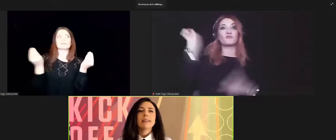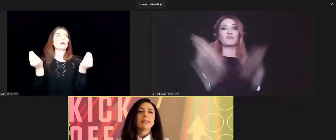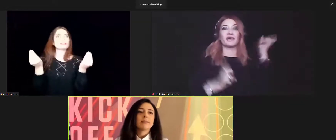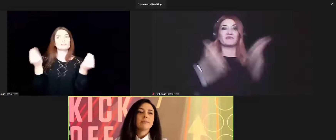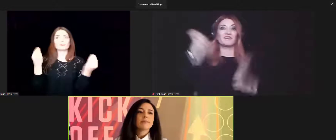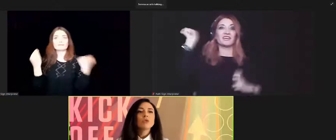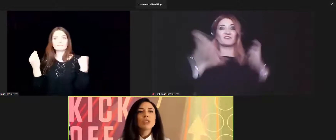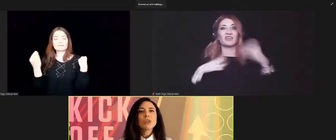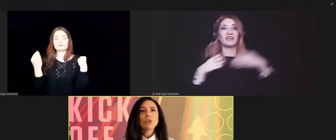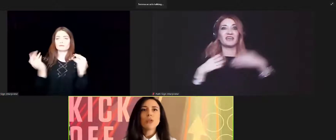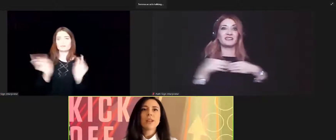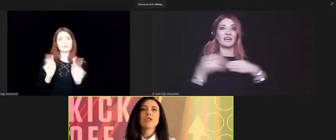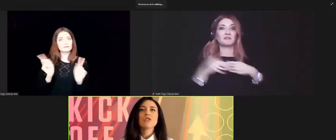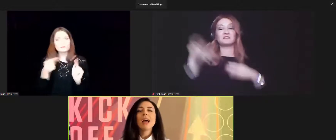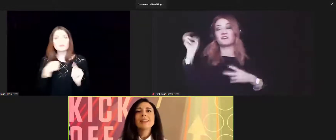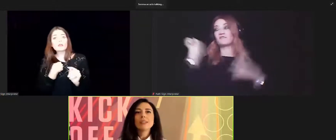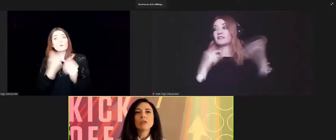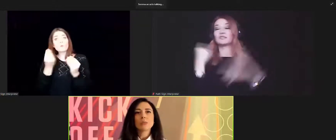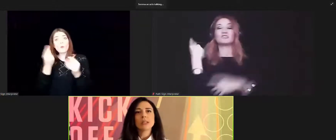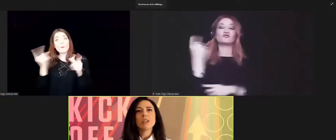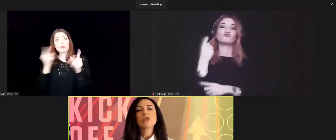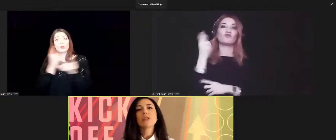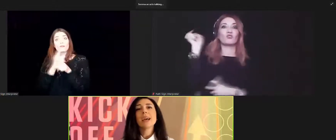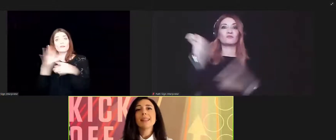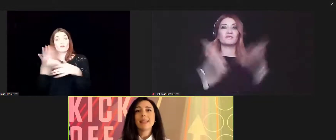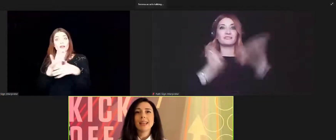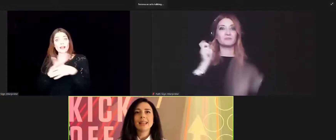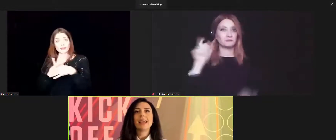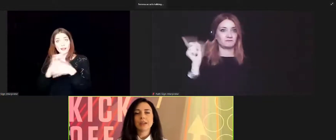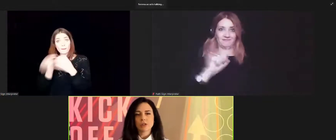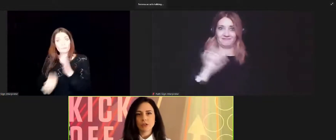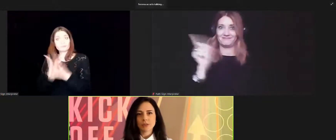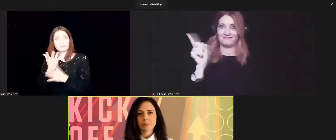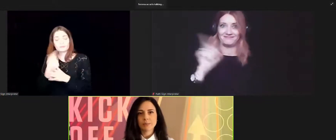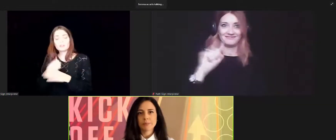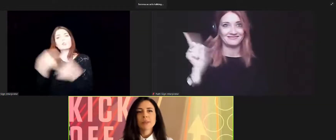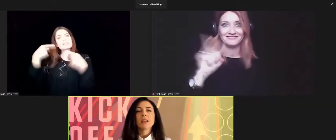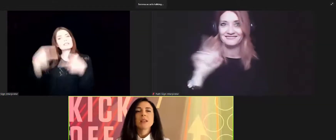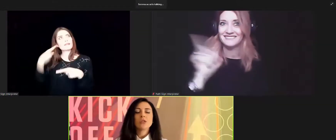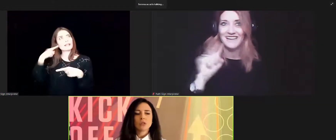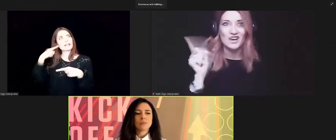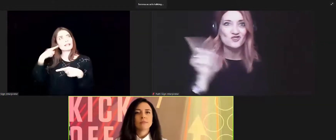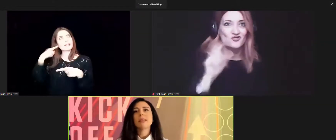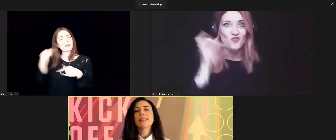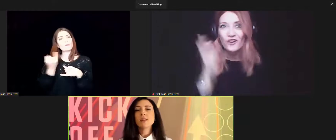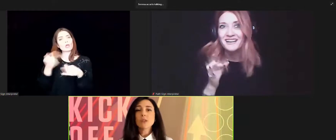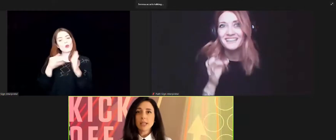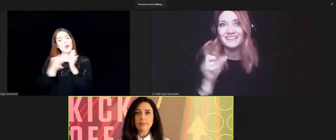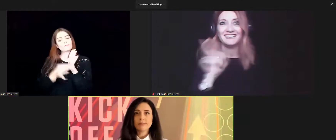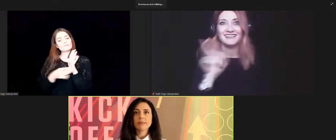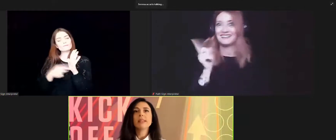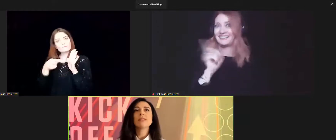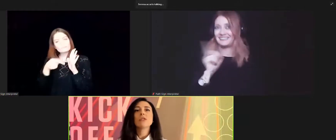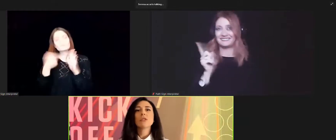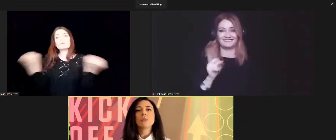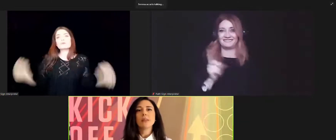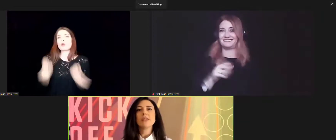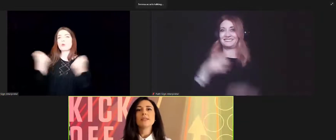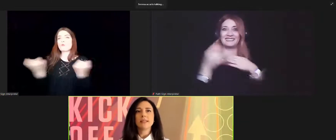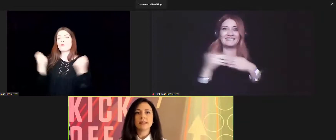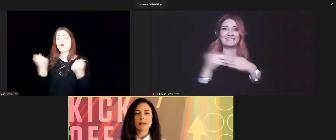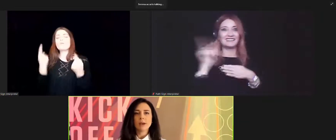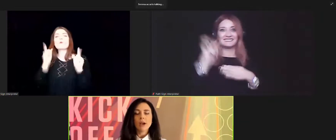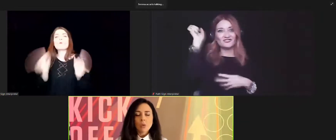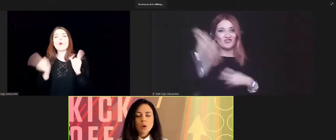and to encourage healthy competition and daily action. So the second key is your